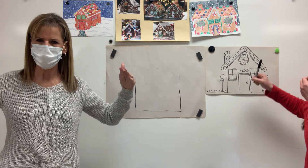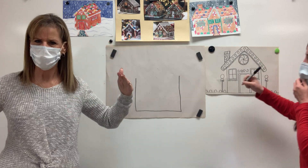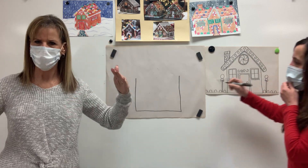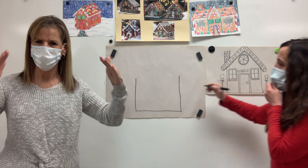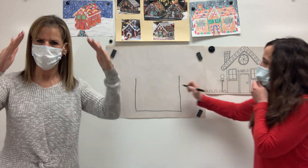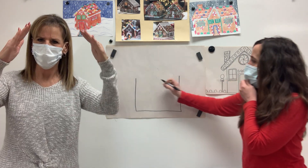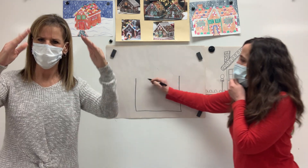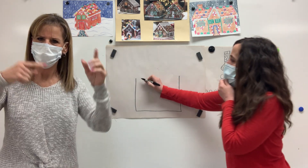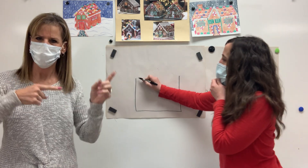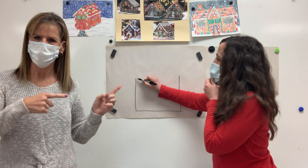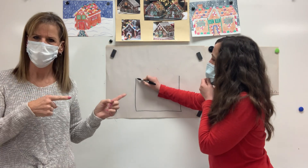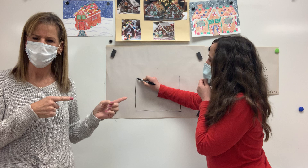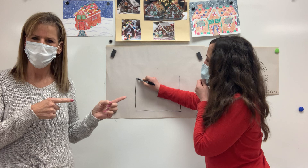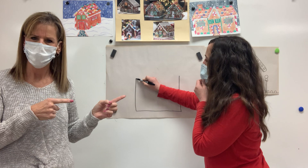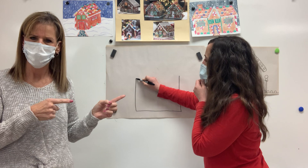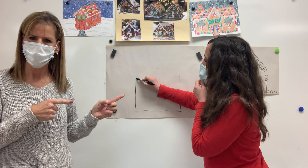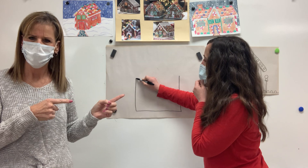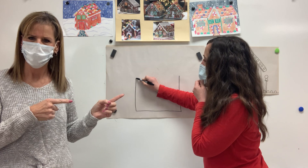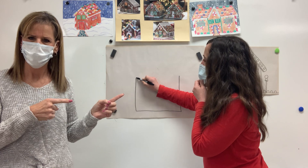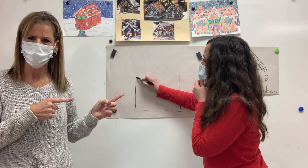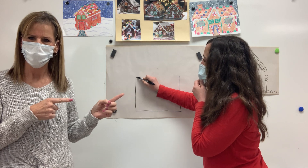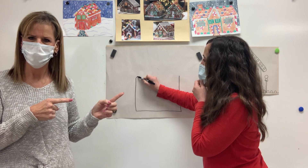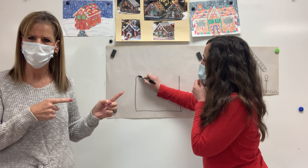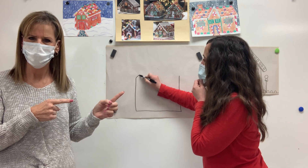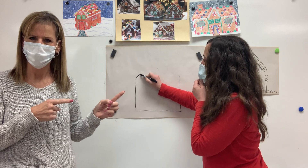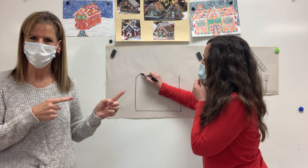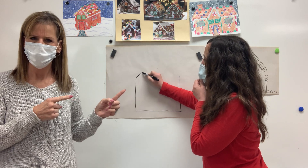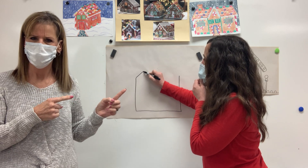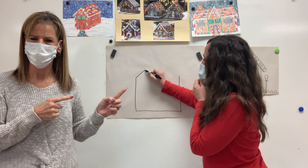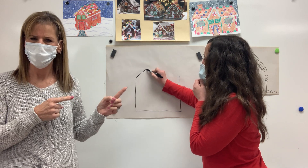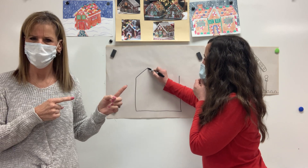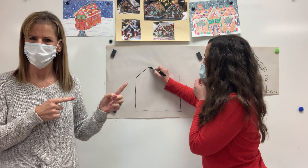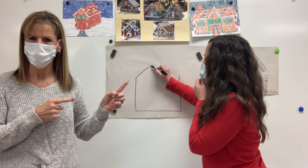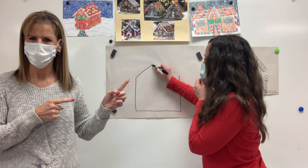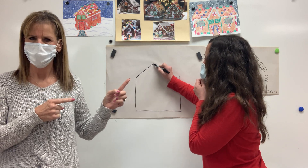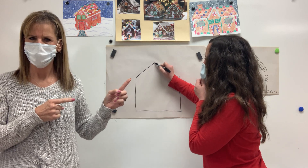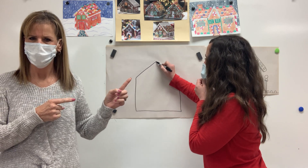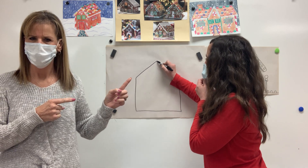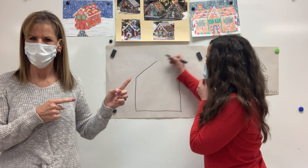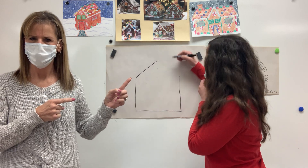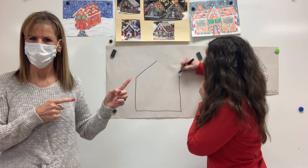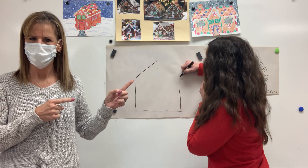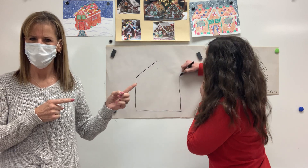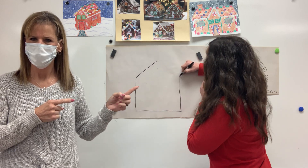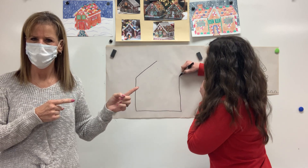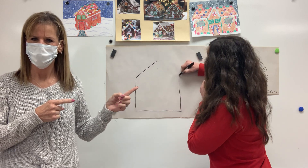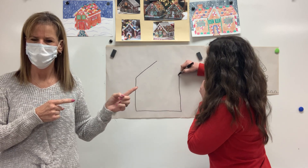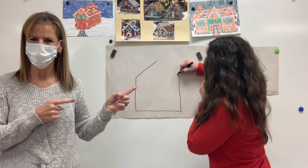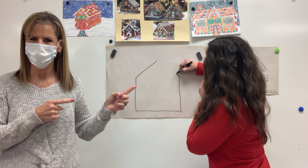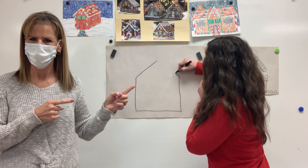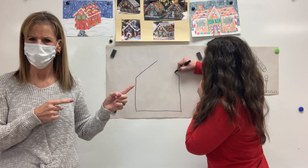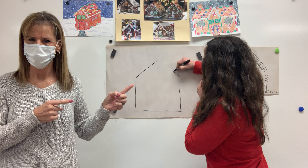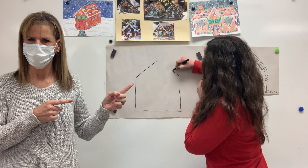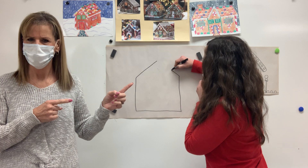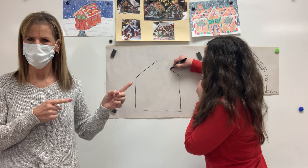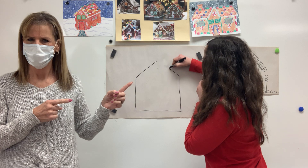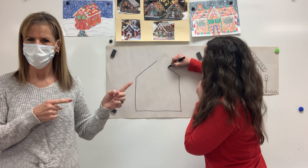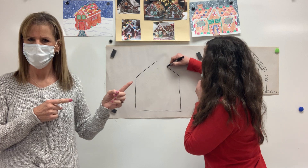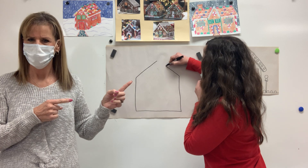middle. So I'm going to go ahead and make it slant towards the middle, slant towards the middle. And then if I